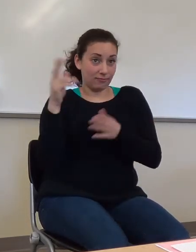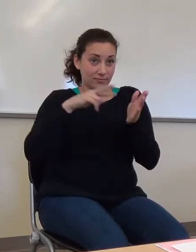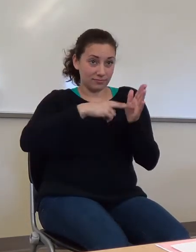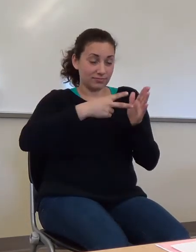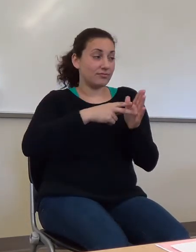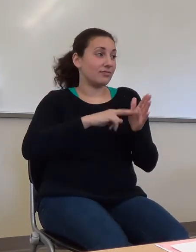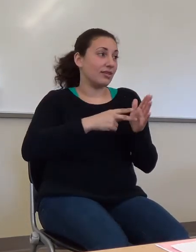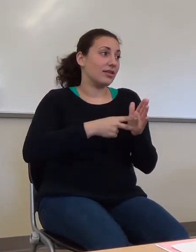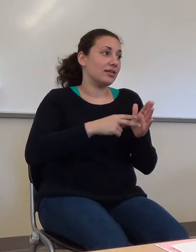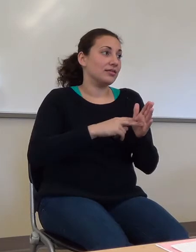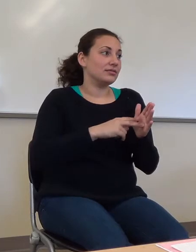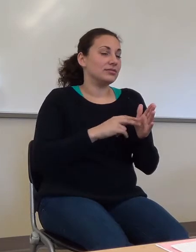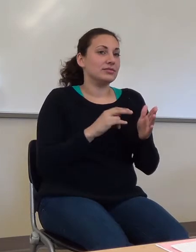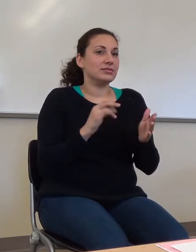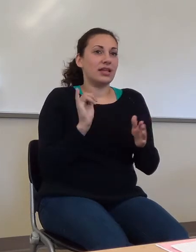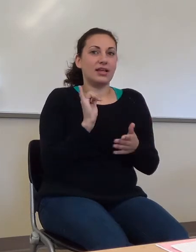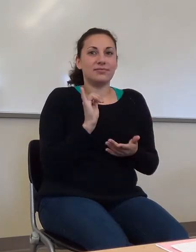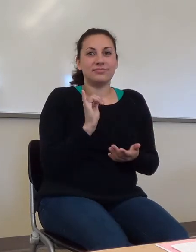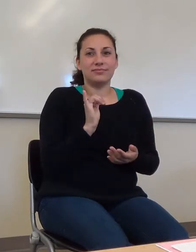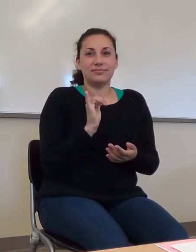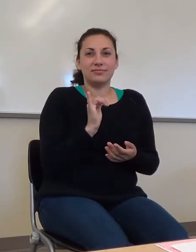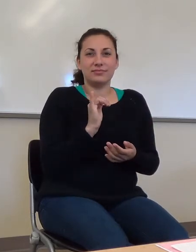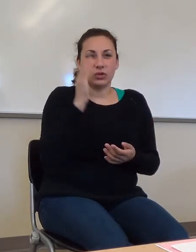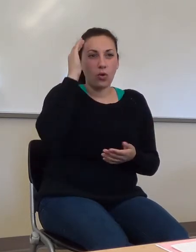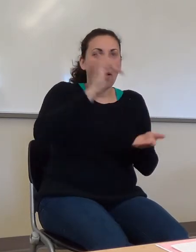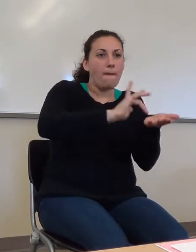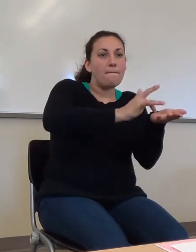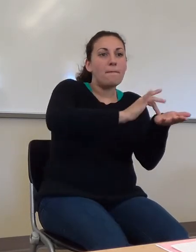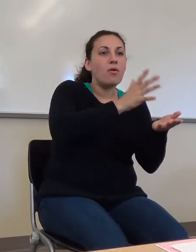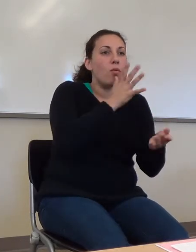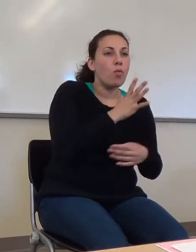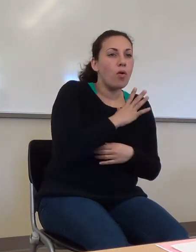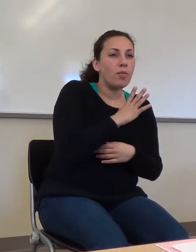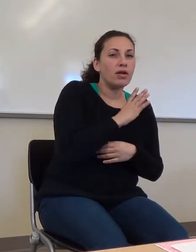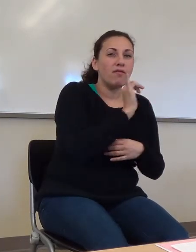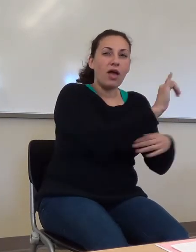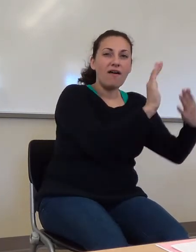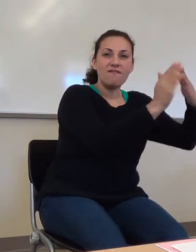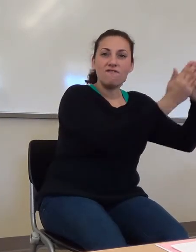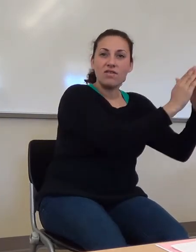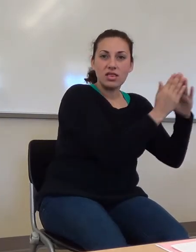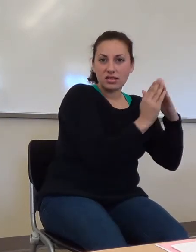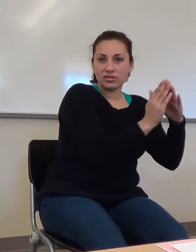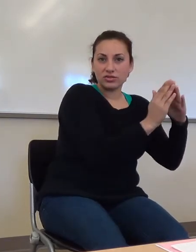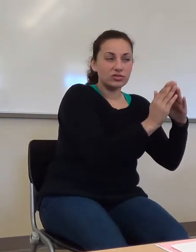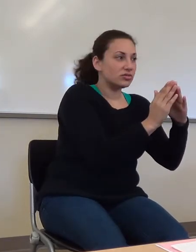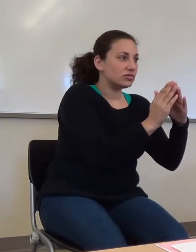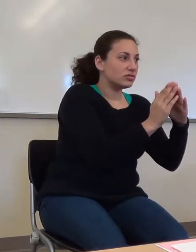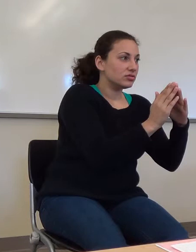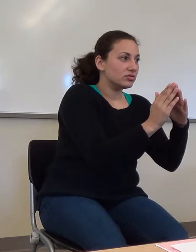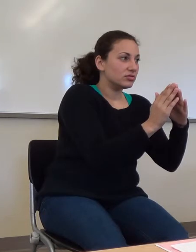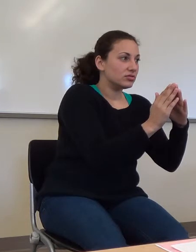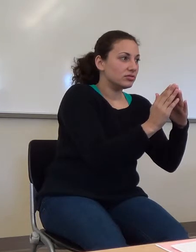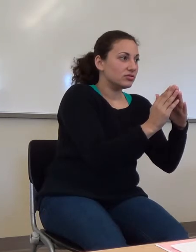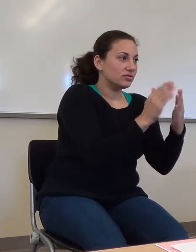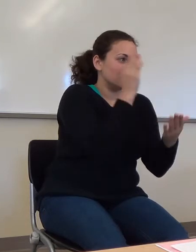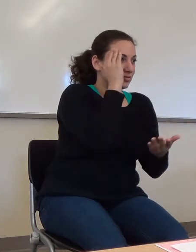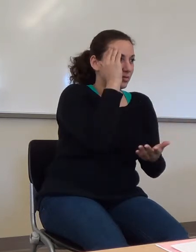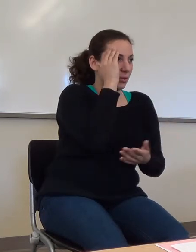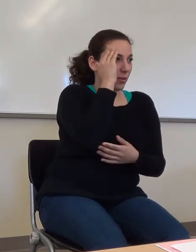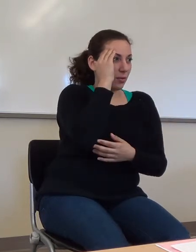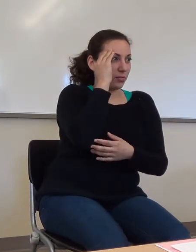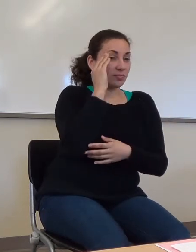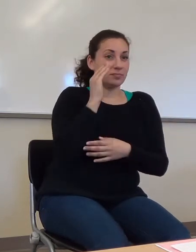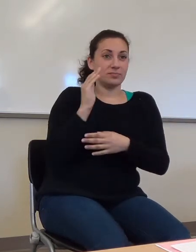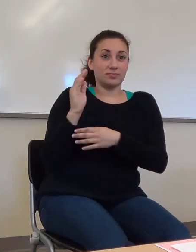is the medicine woman of the village, kind of. And a lot of these, as you can tell, the